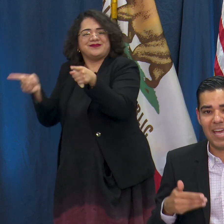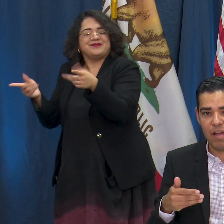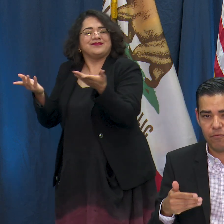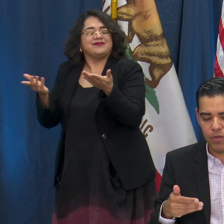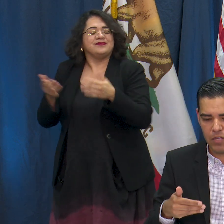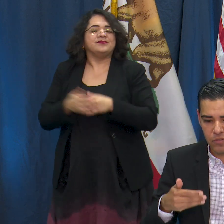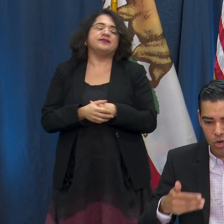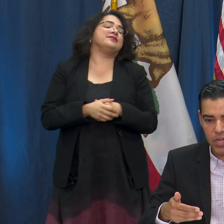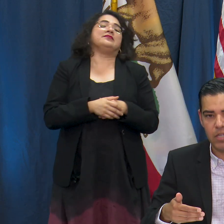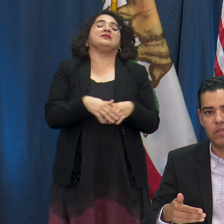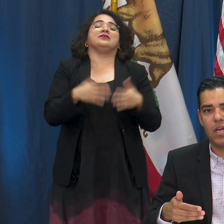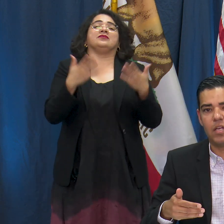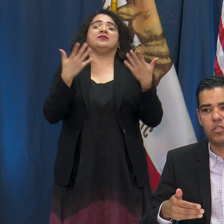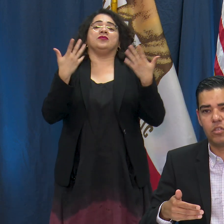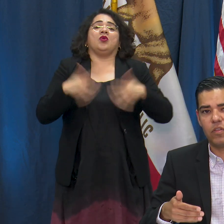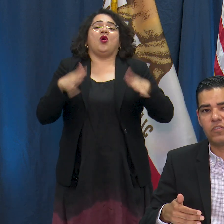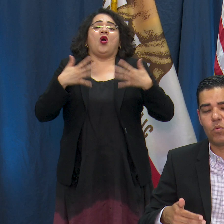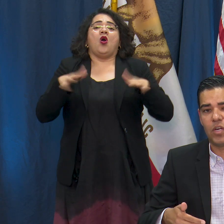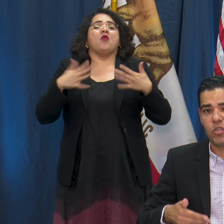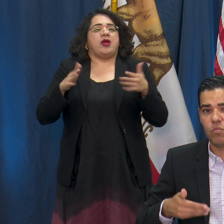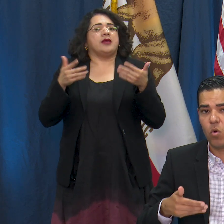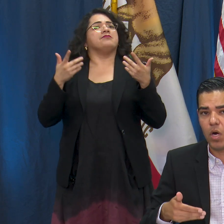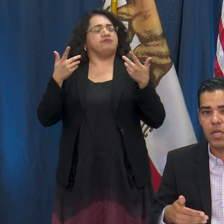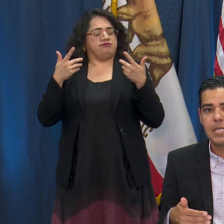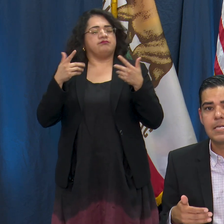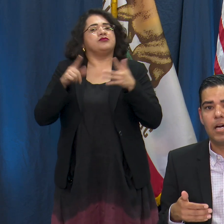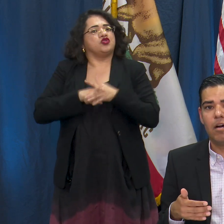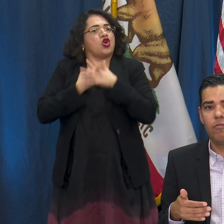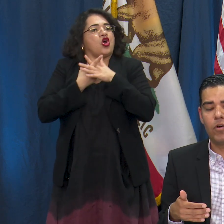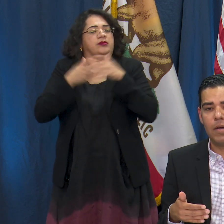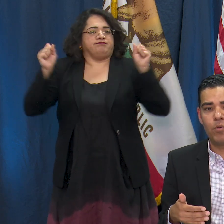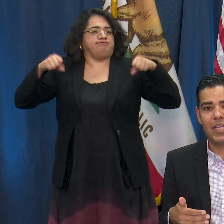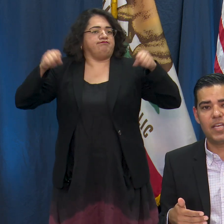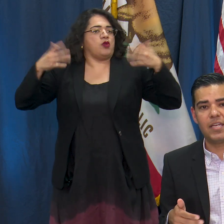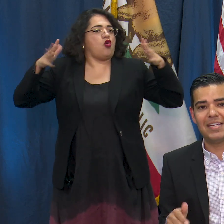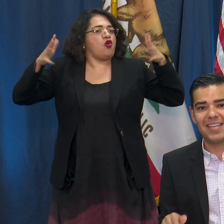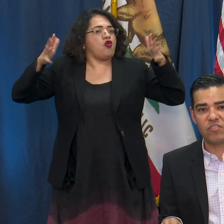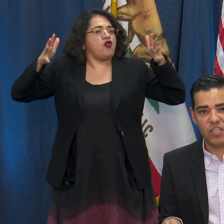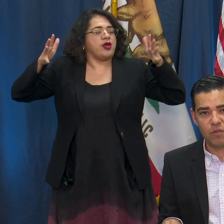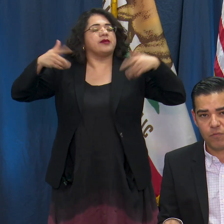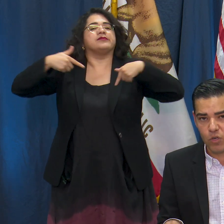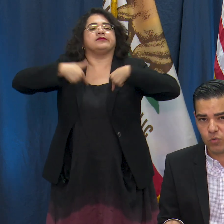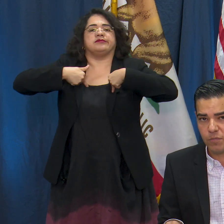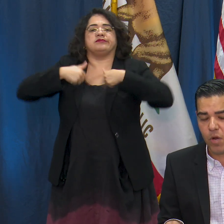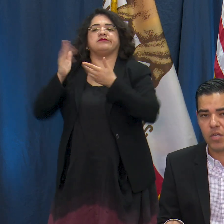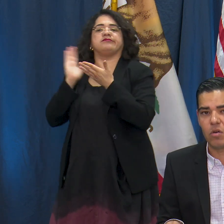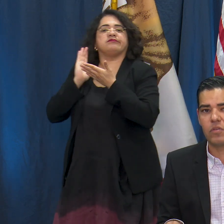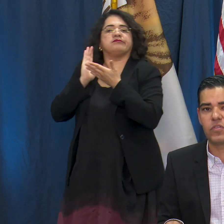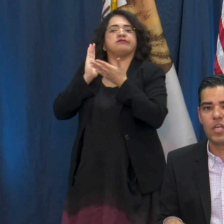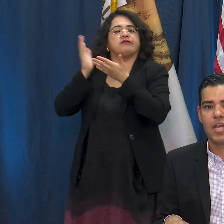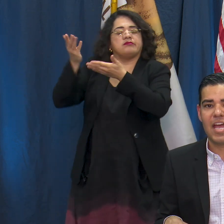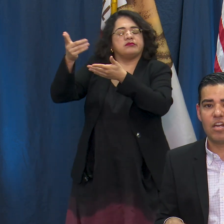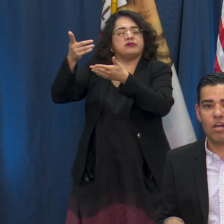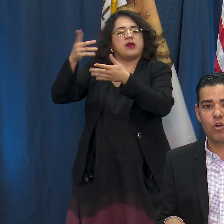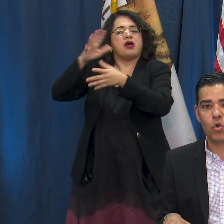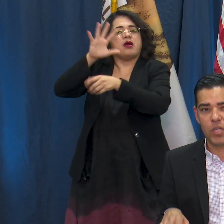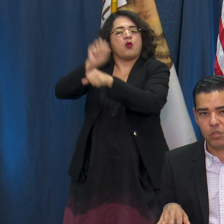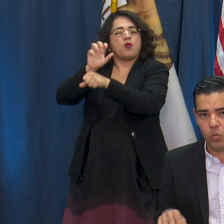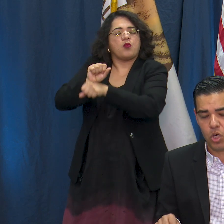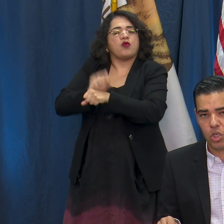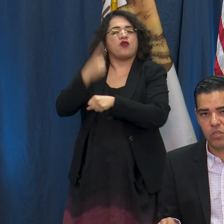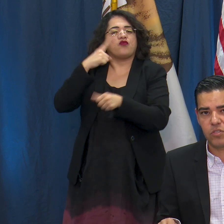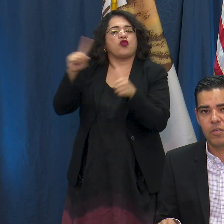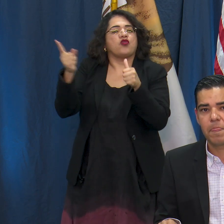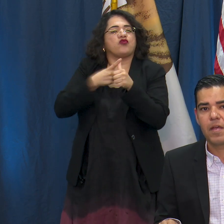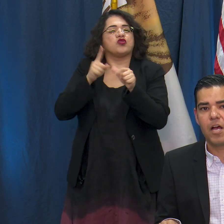be, and we have started to do this, and we're going to do more of bringing in and testing first responders and other